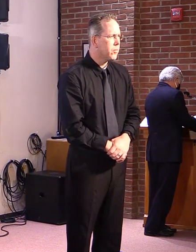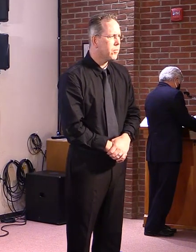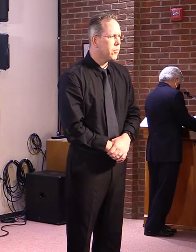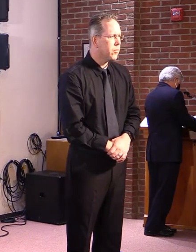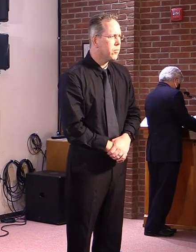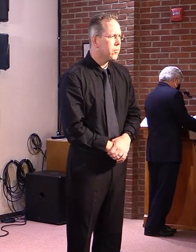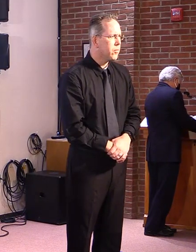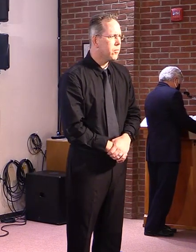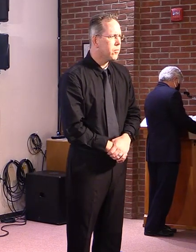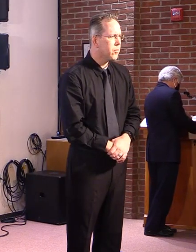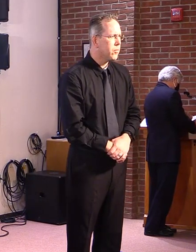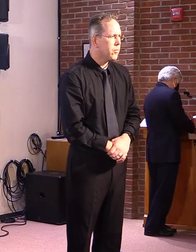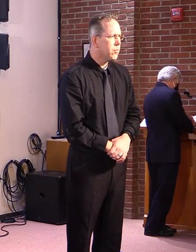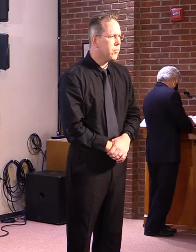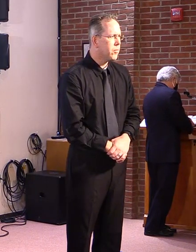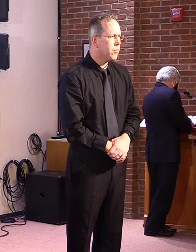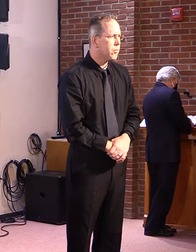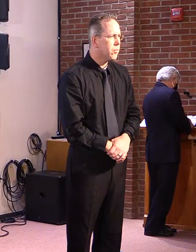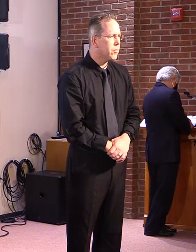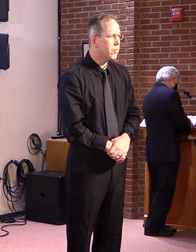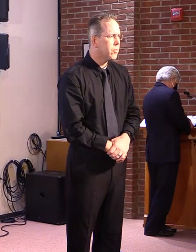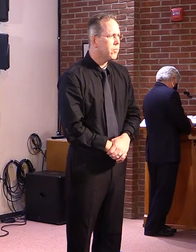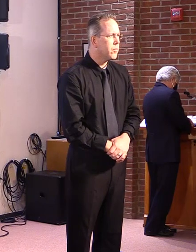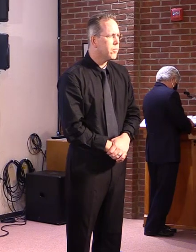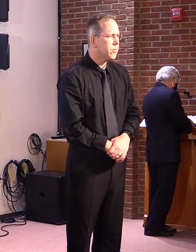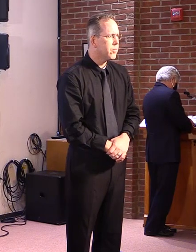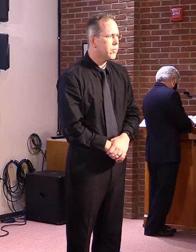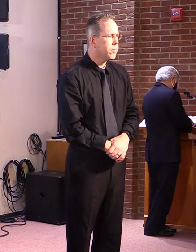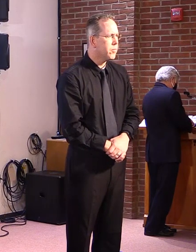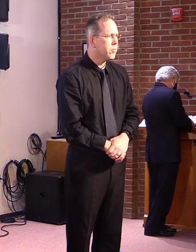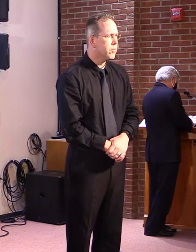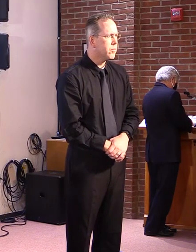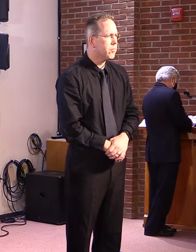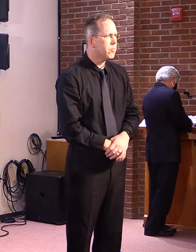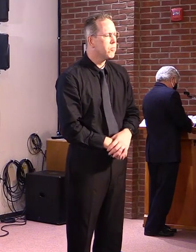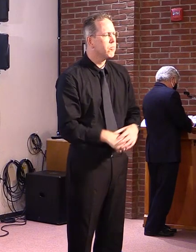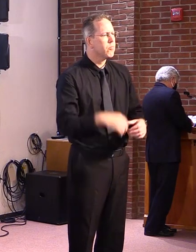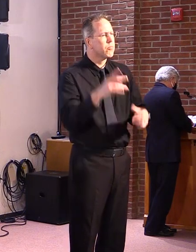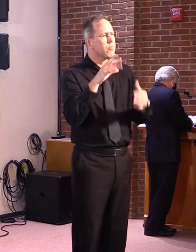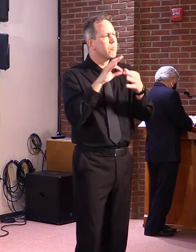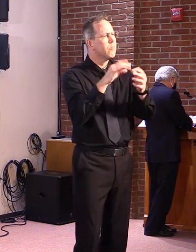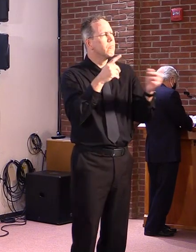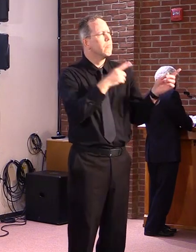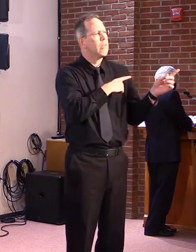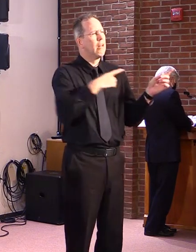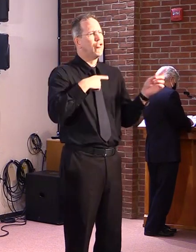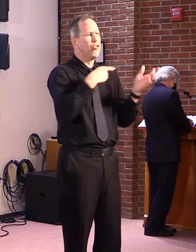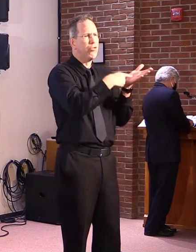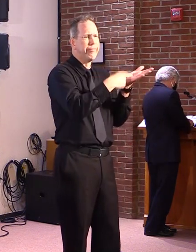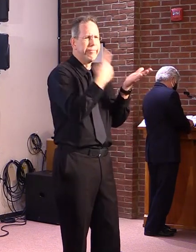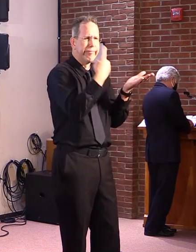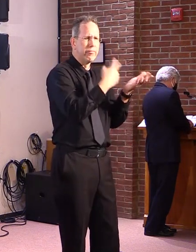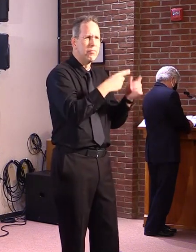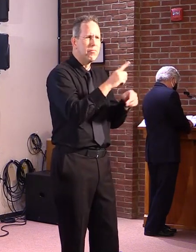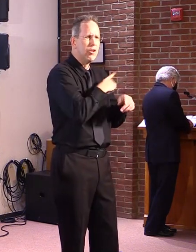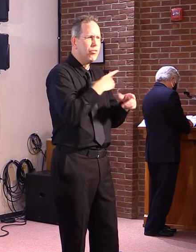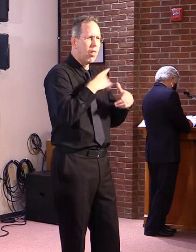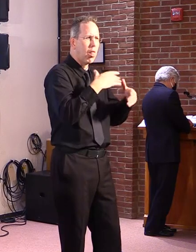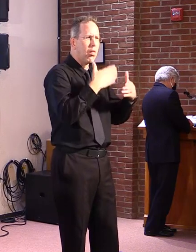point. And one reader asked specifically, are taxpayers still paying for